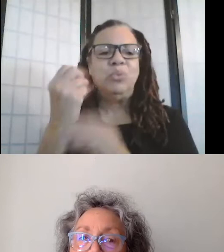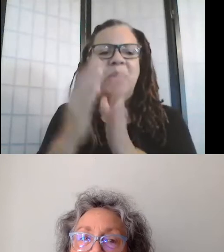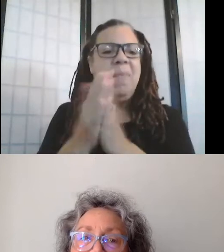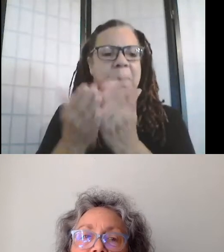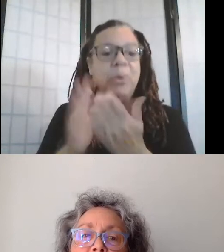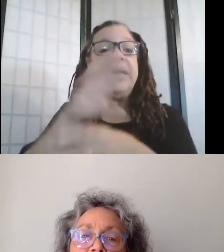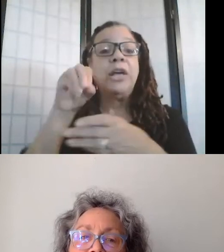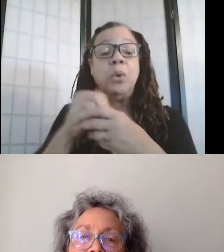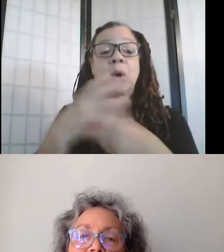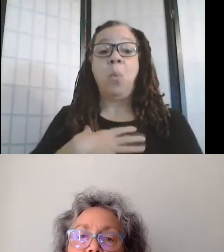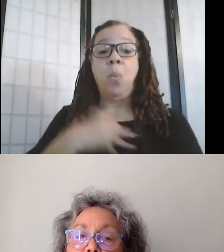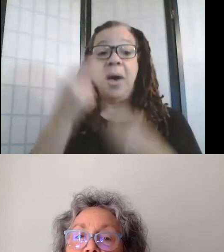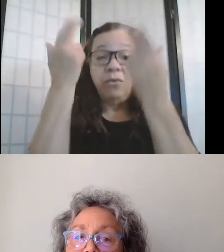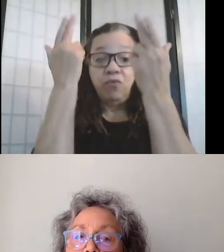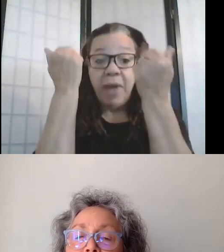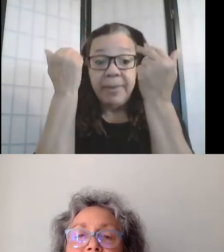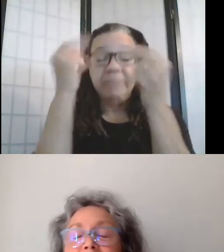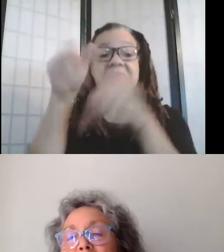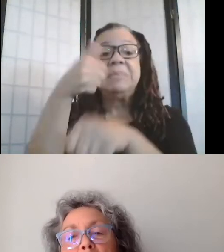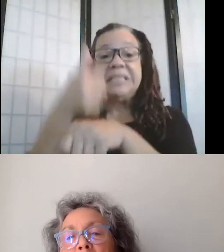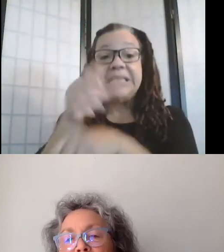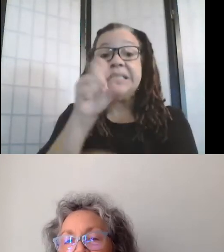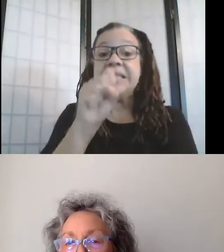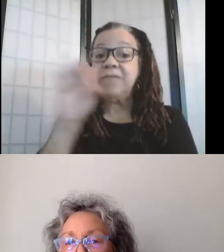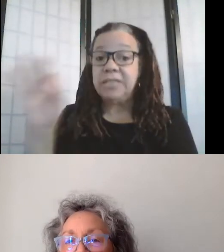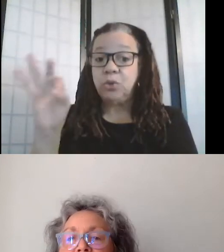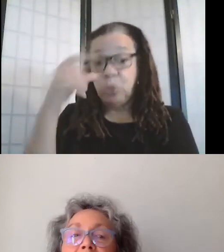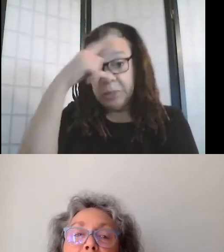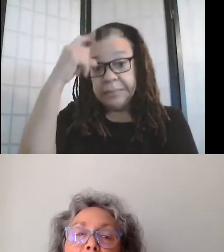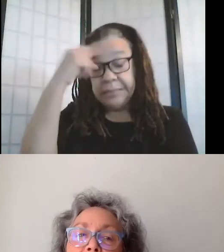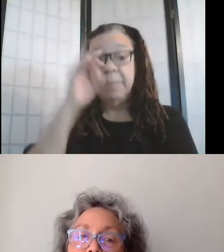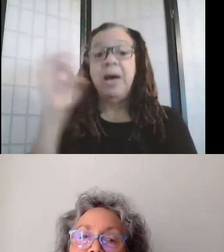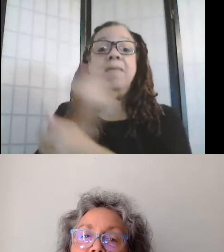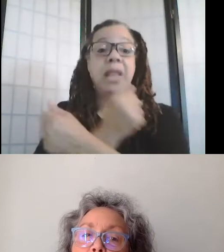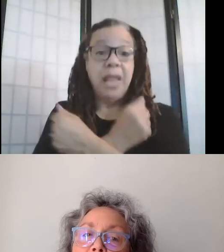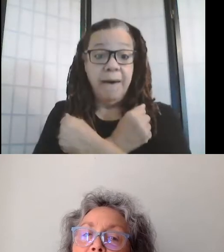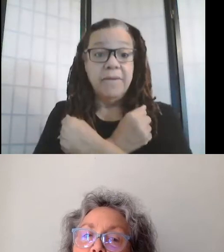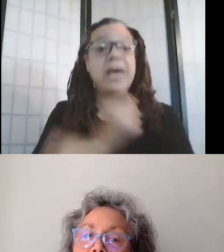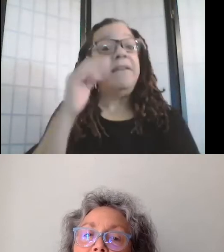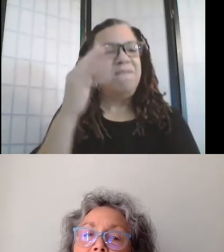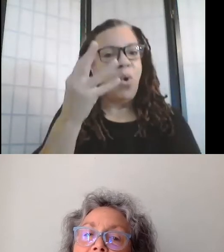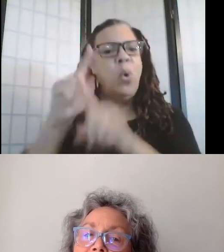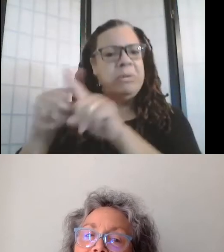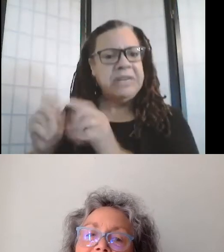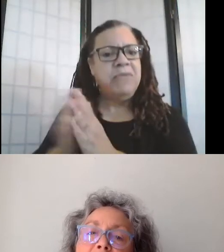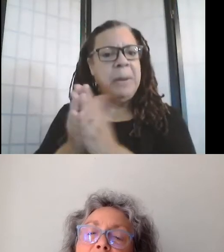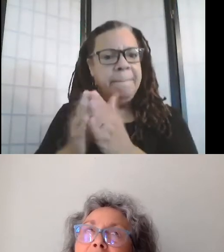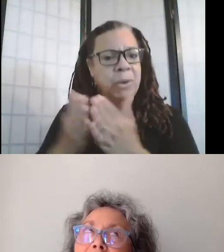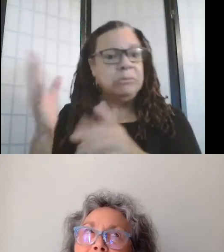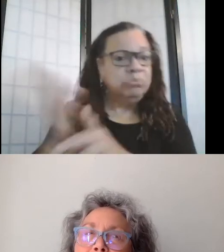White Rabbit, a novel set in San Francisco in the summer of love, and four entries in the prize-winning